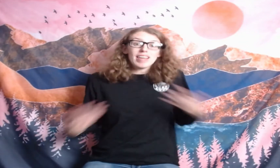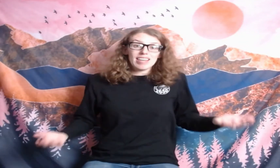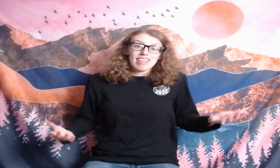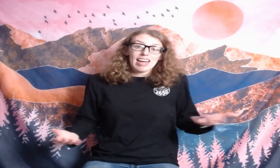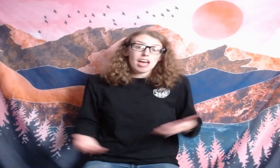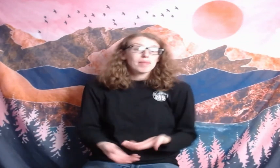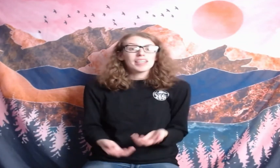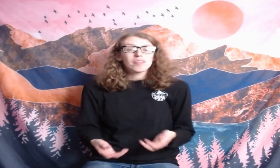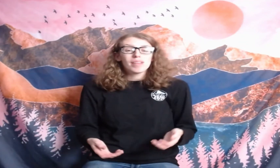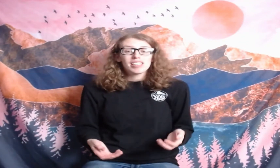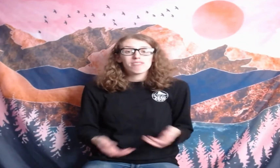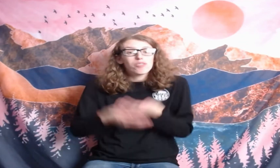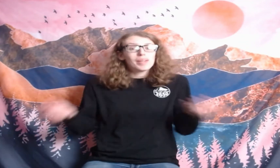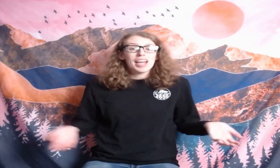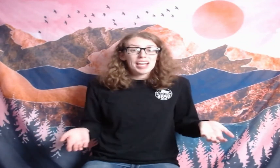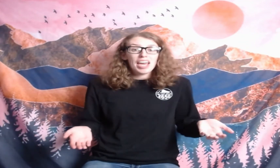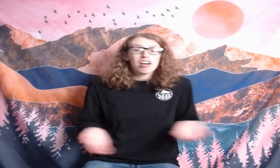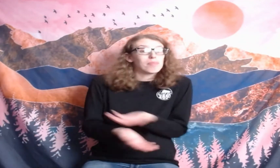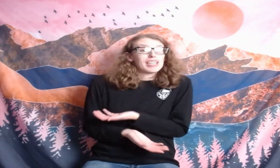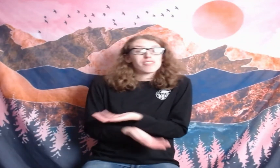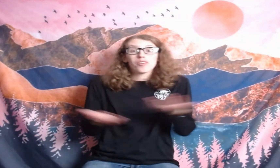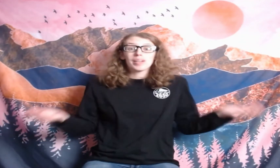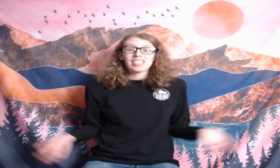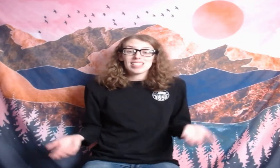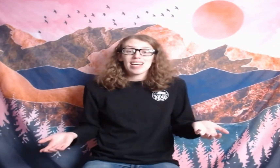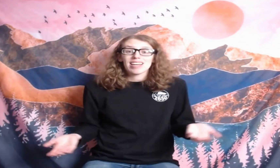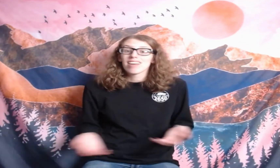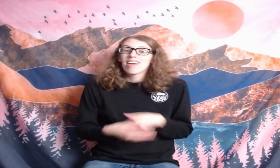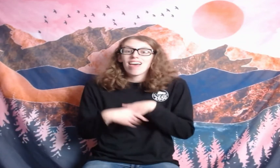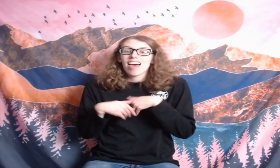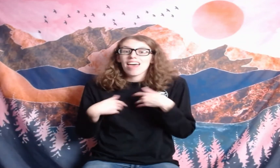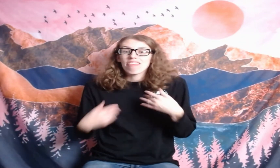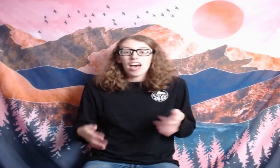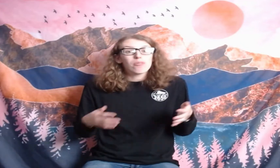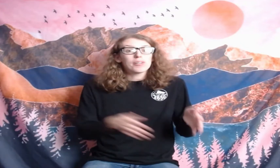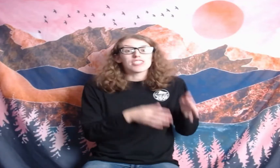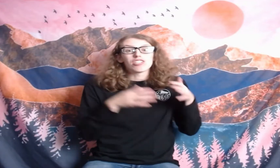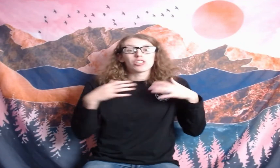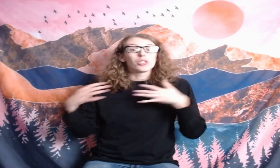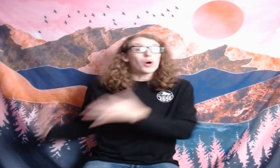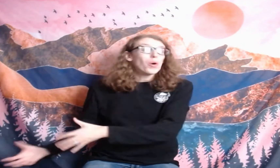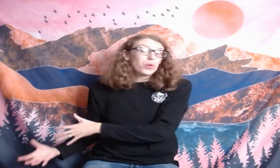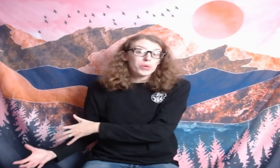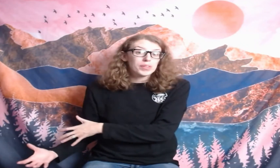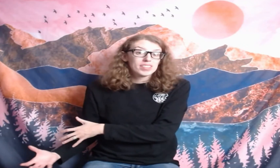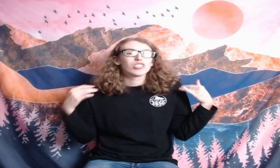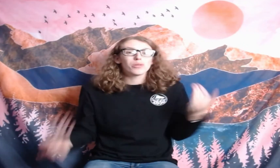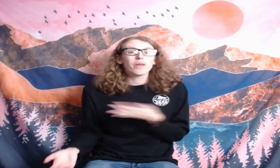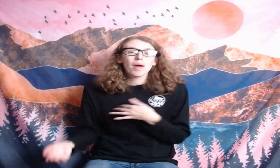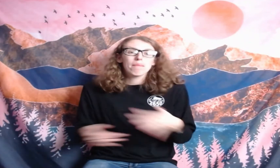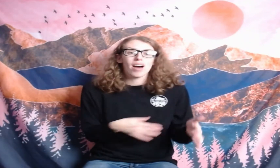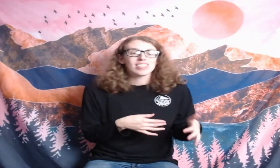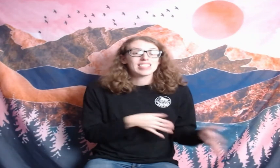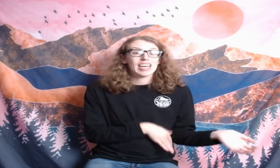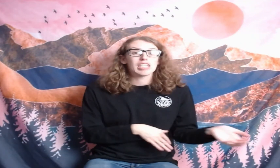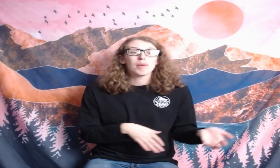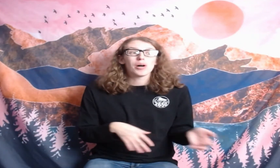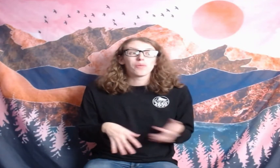it that. I made it a place for me to hang out, a place for me to stay. And that was the goal. Doing my mods to Annabelle were